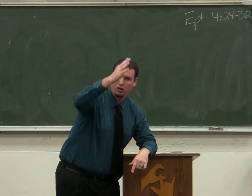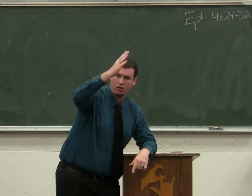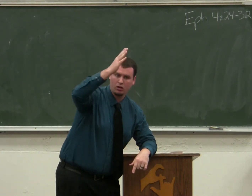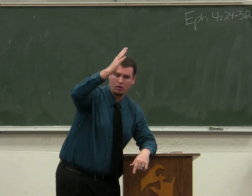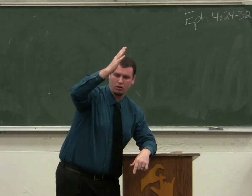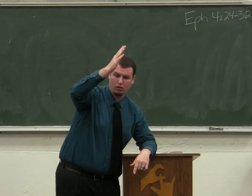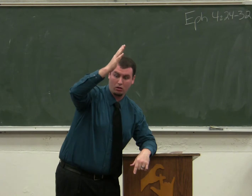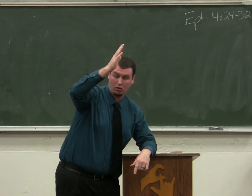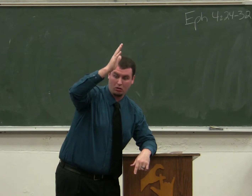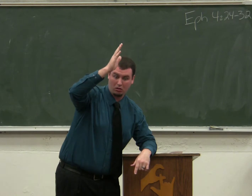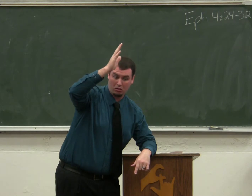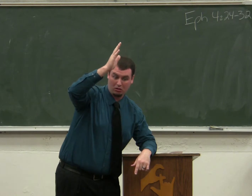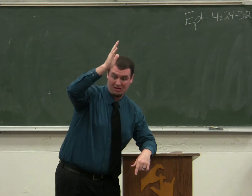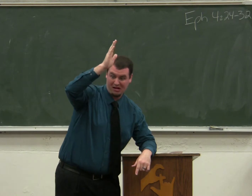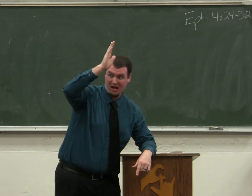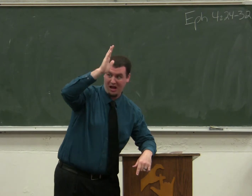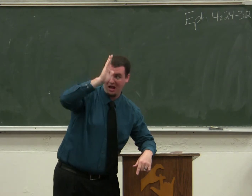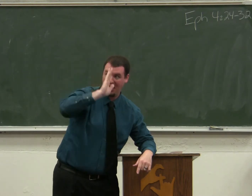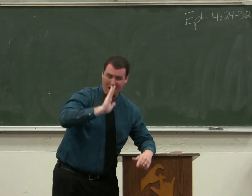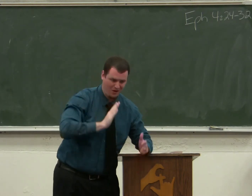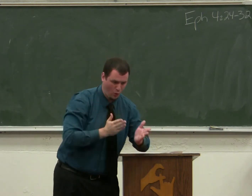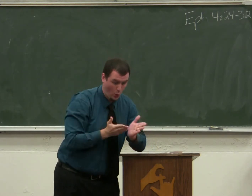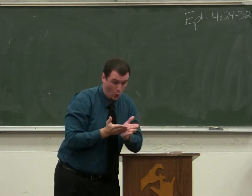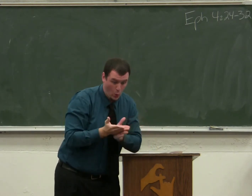He's lying here. So what happens?